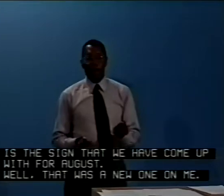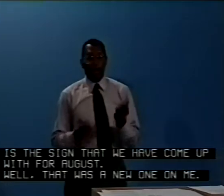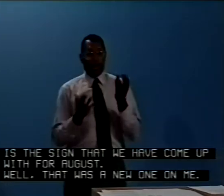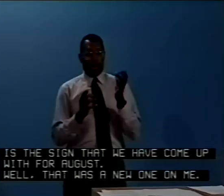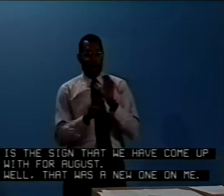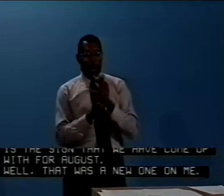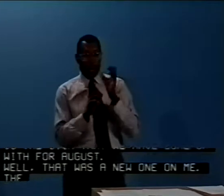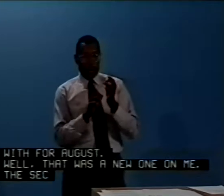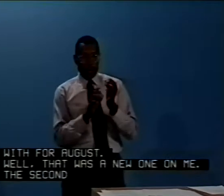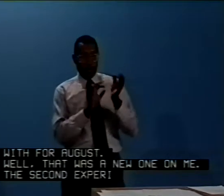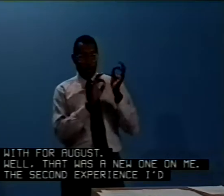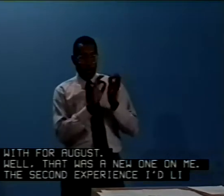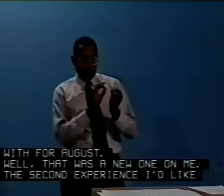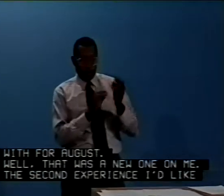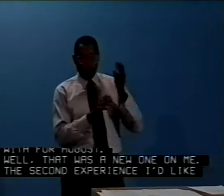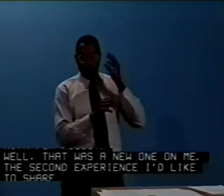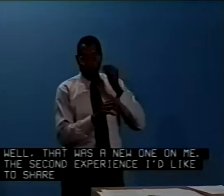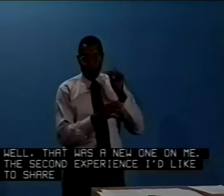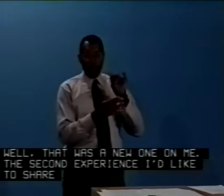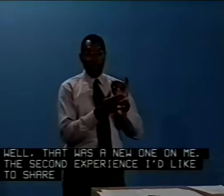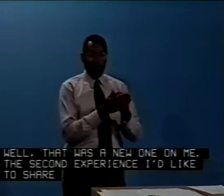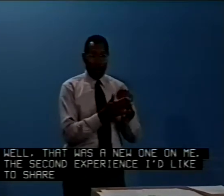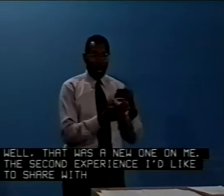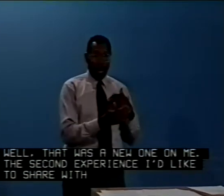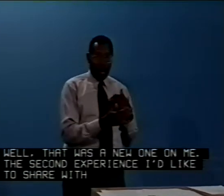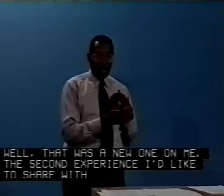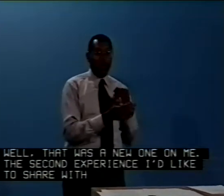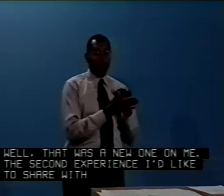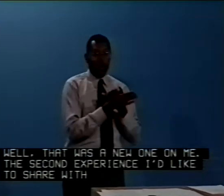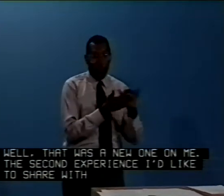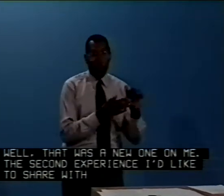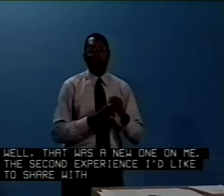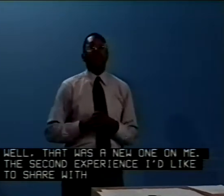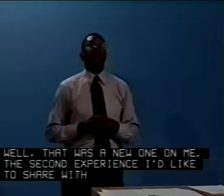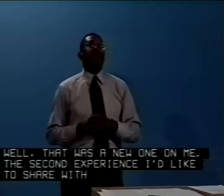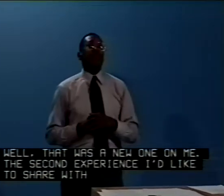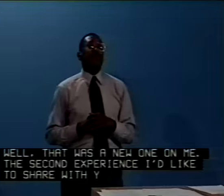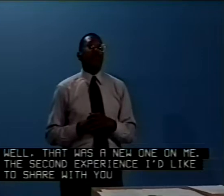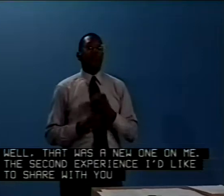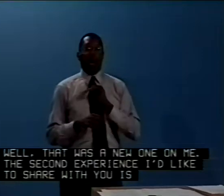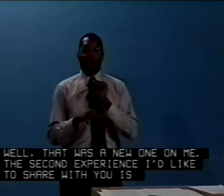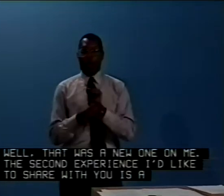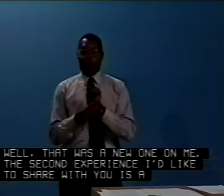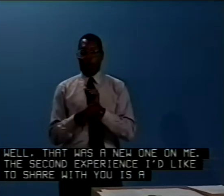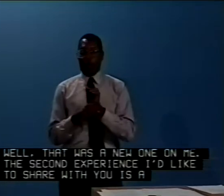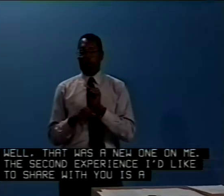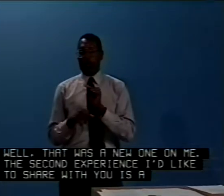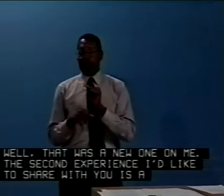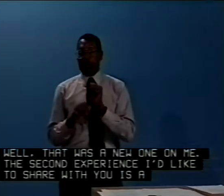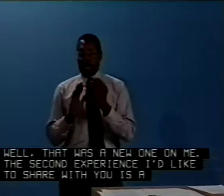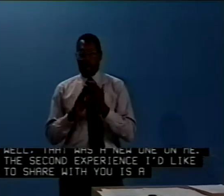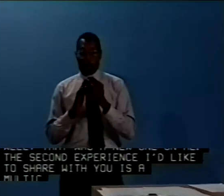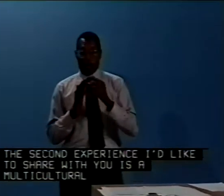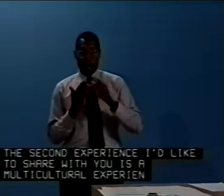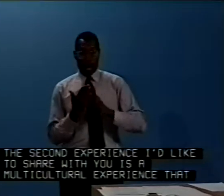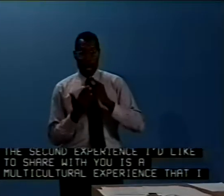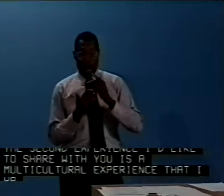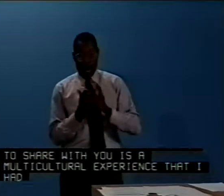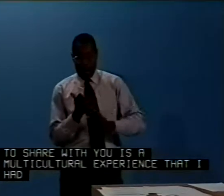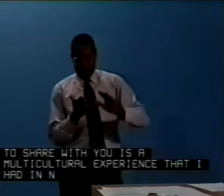you is a multicultural experience that I had in New York. I was working in a